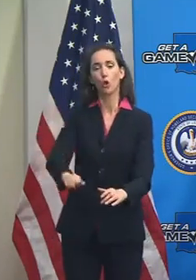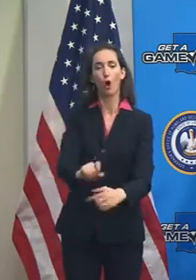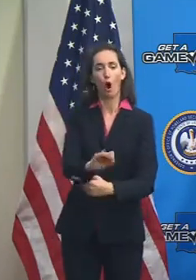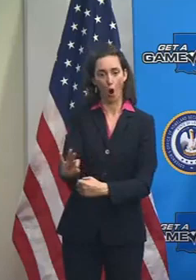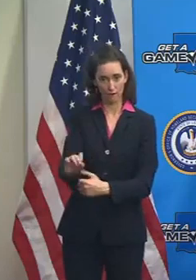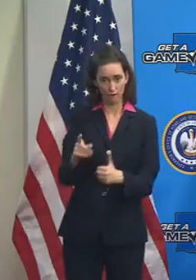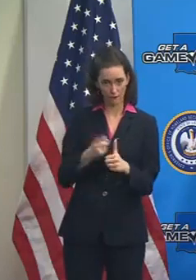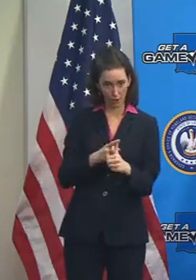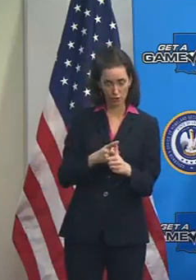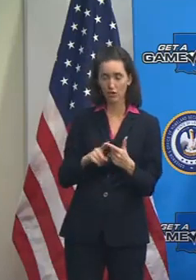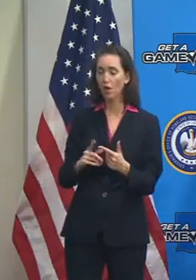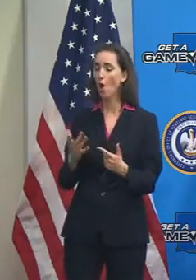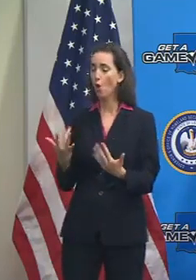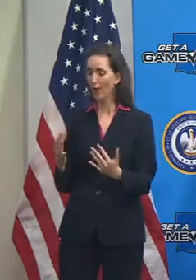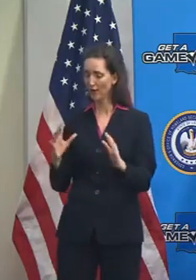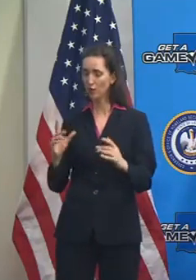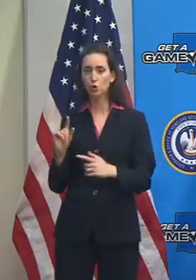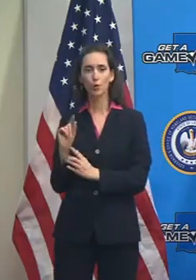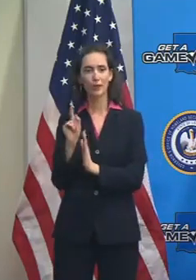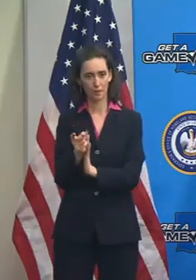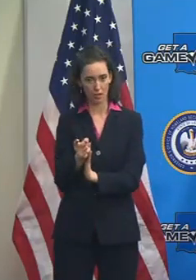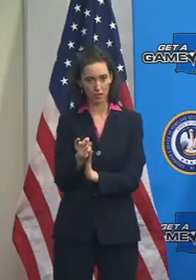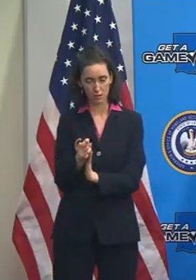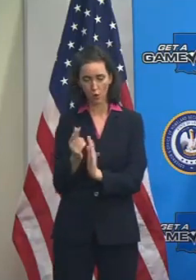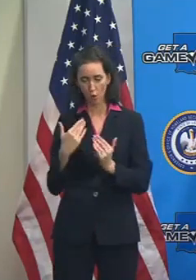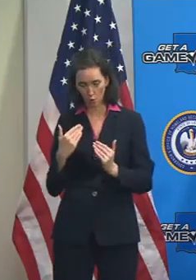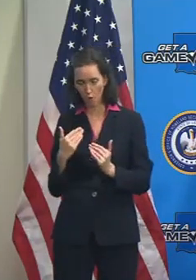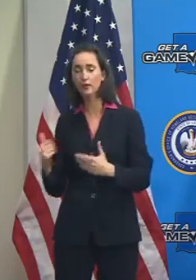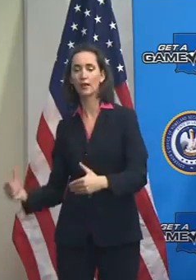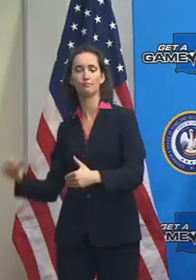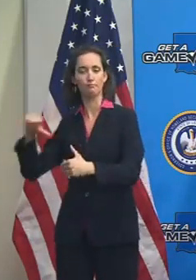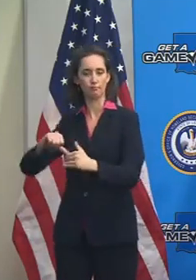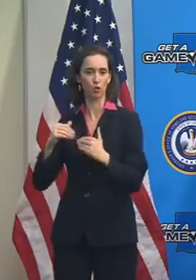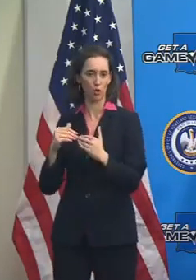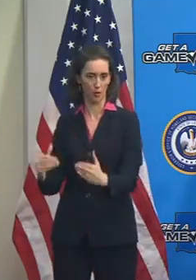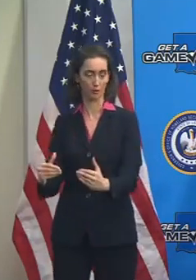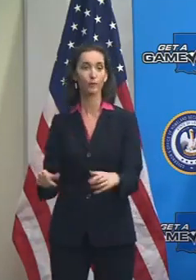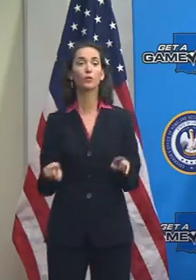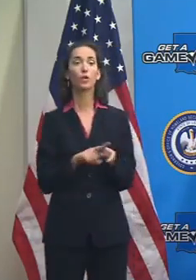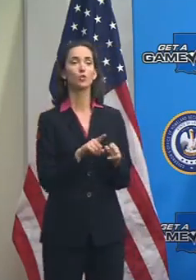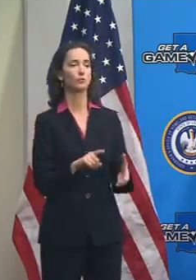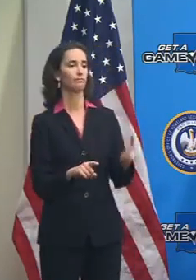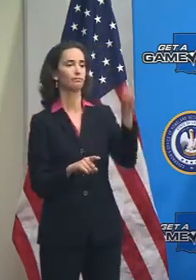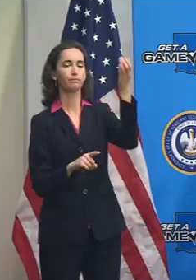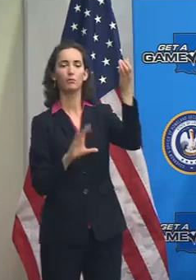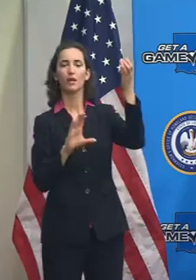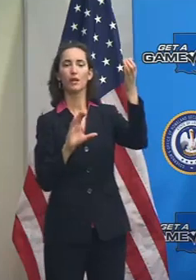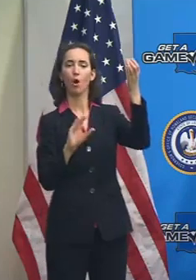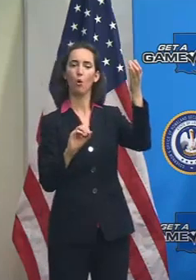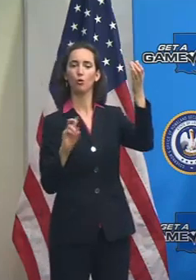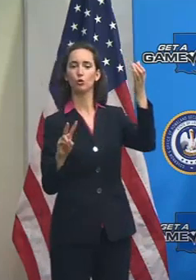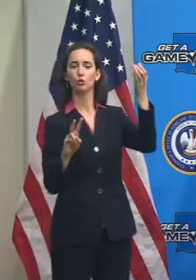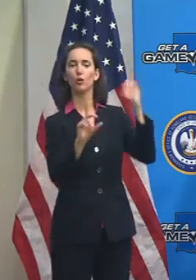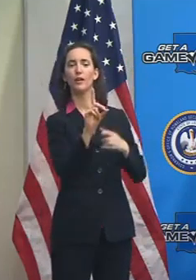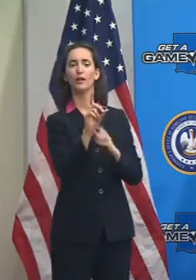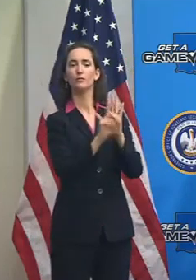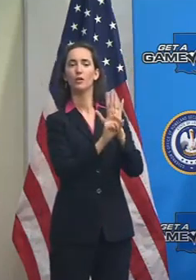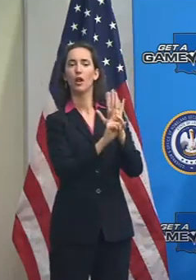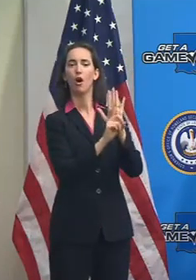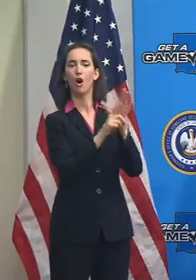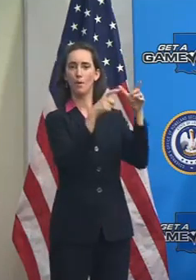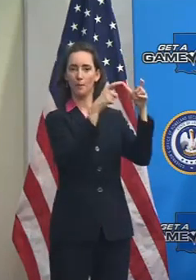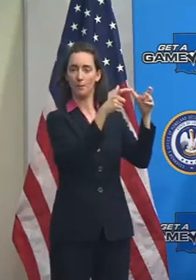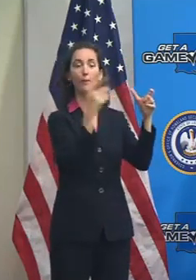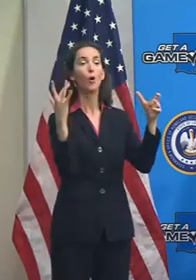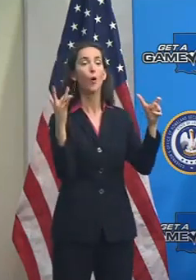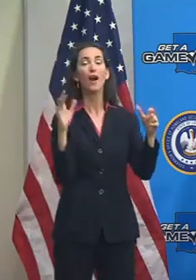that. Please have a carbon monoxide detector with fresh batteries as well, because we had at least